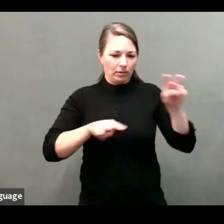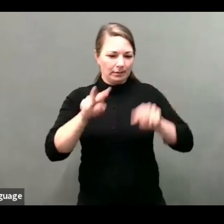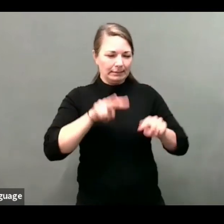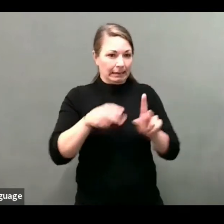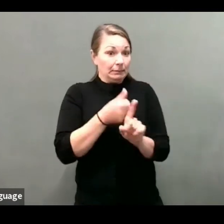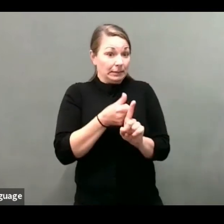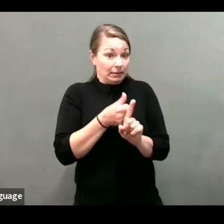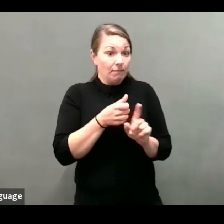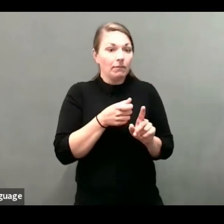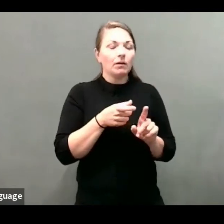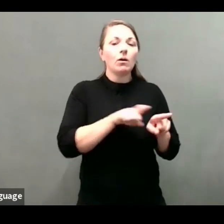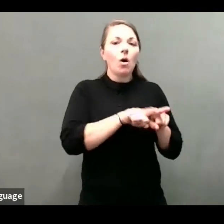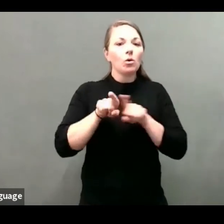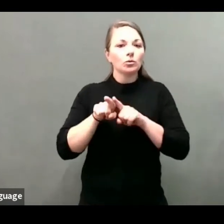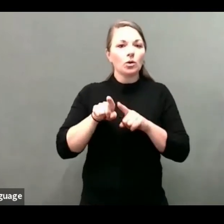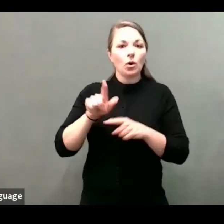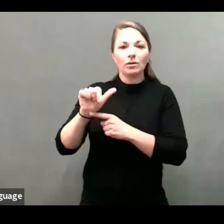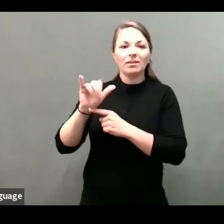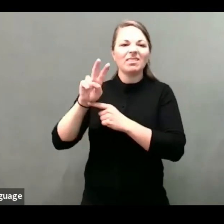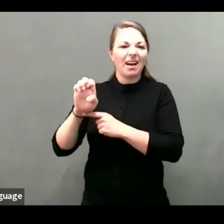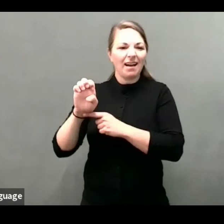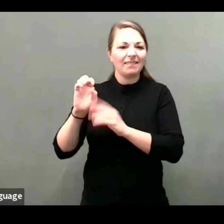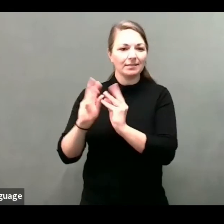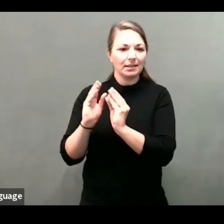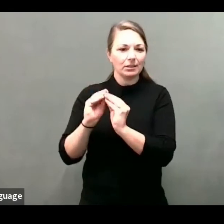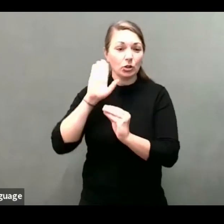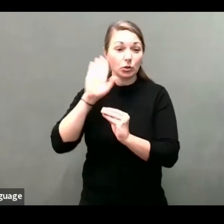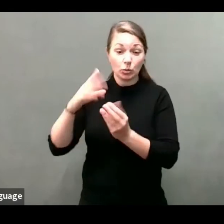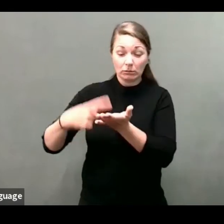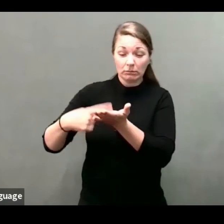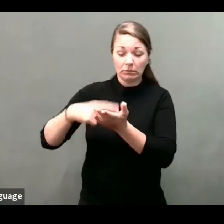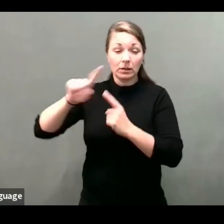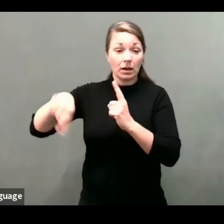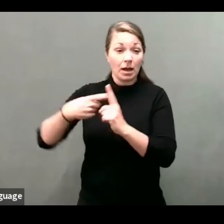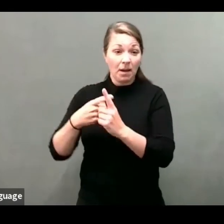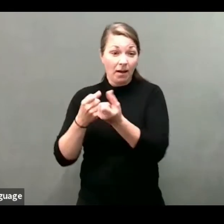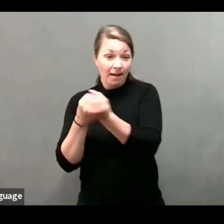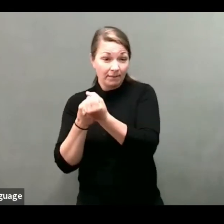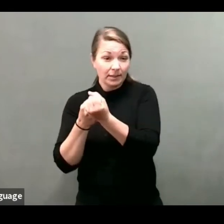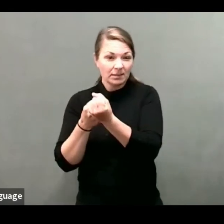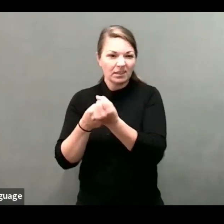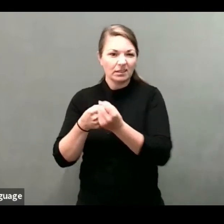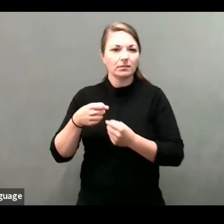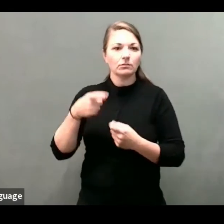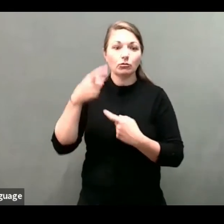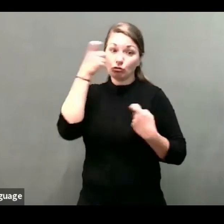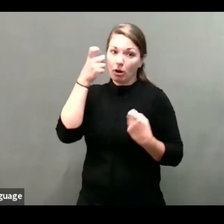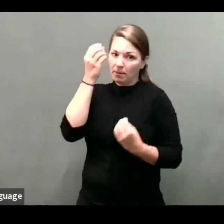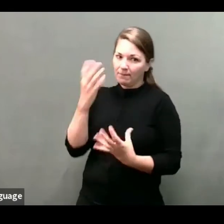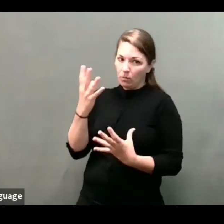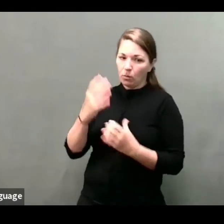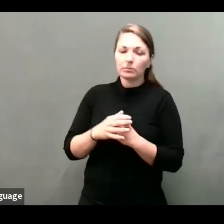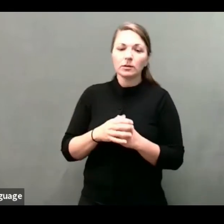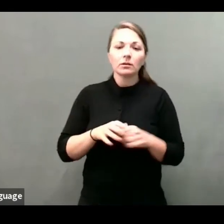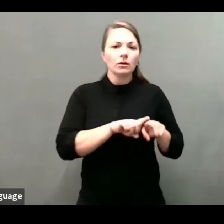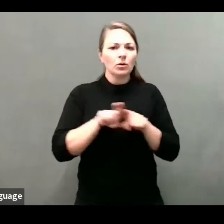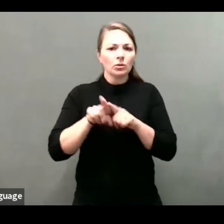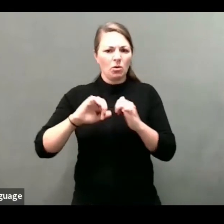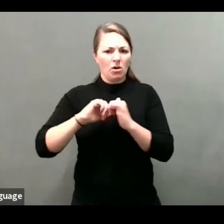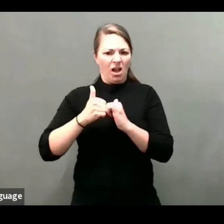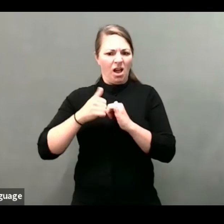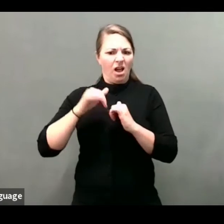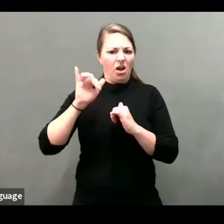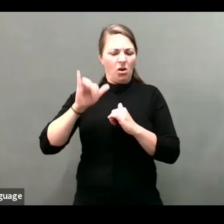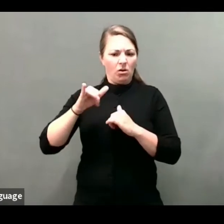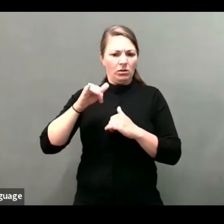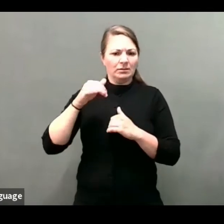later in August, we're going to be talking about advocacy from that trauma-informed approach, as well as how to mitigate vicarious trauma. And then, of course, we're